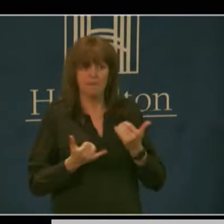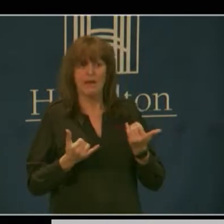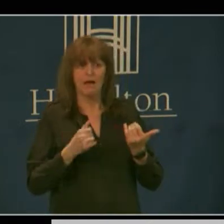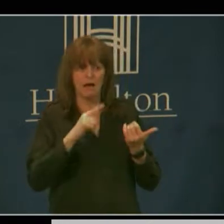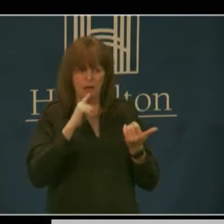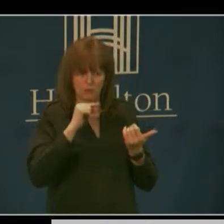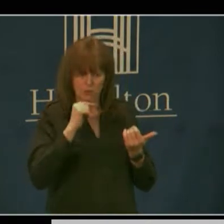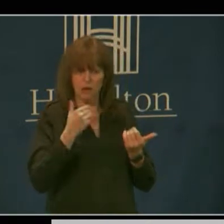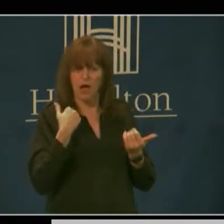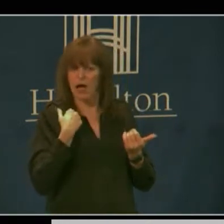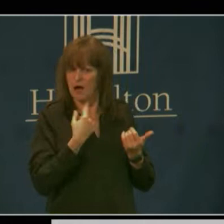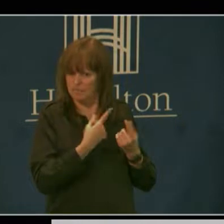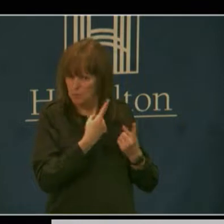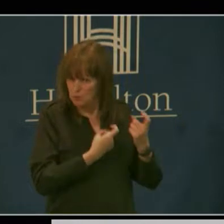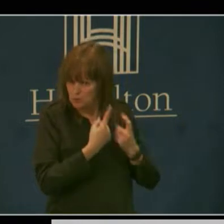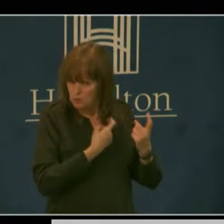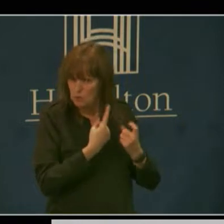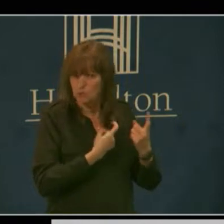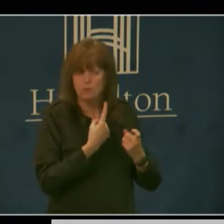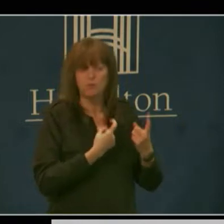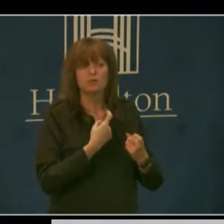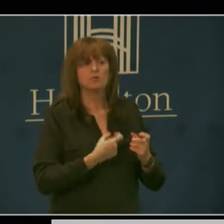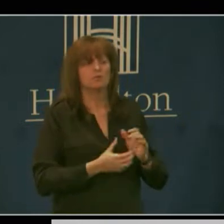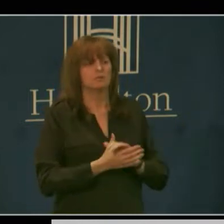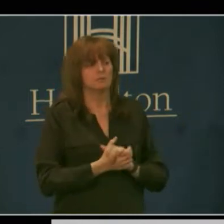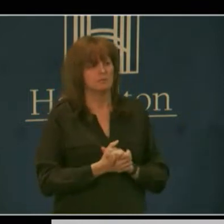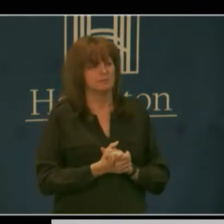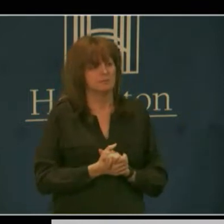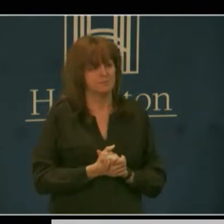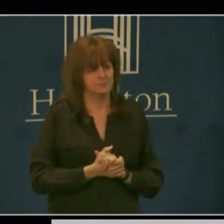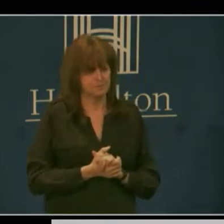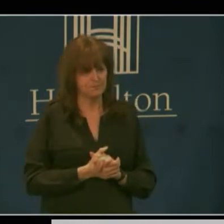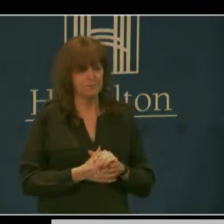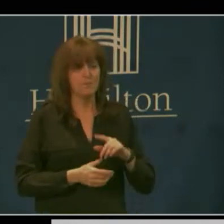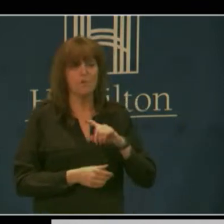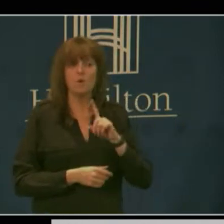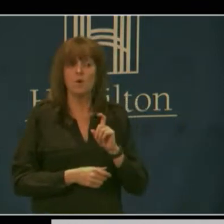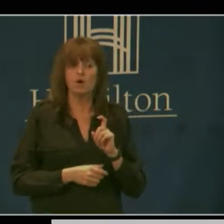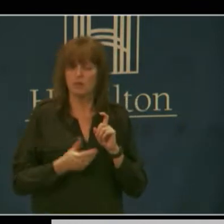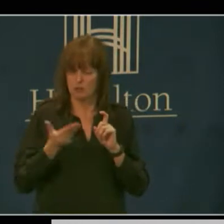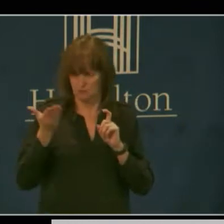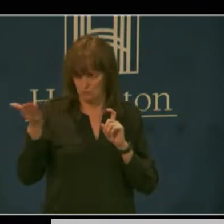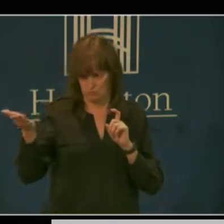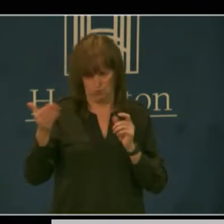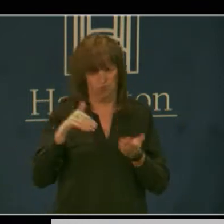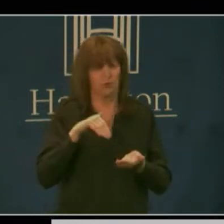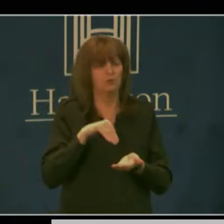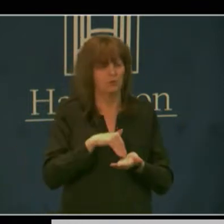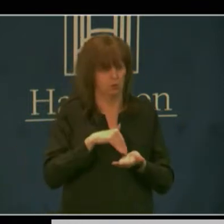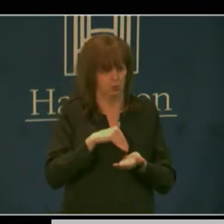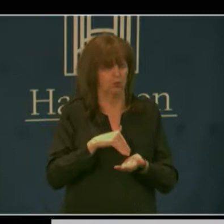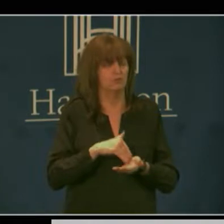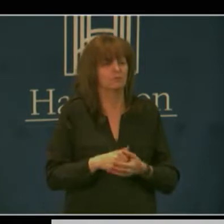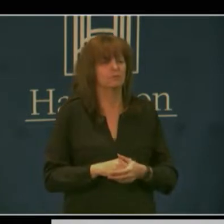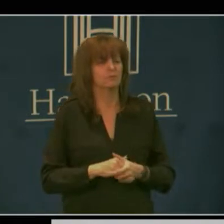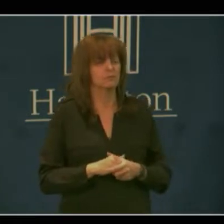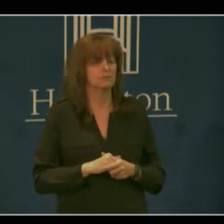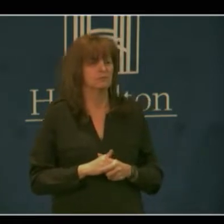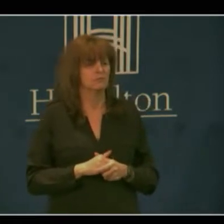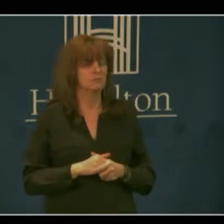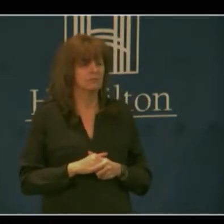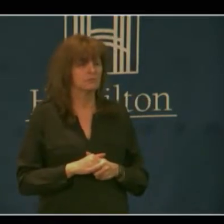of them as possible. Dr. Harvey, this one's coming back to you. Is it still okay to go outside for a walk in